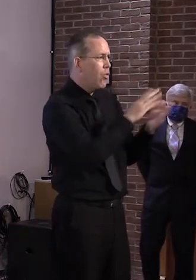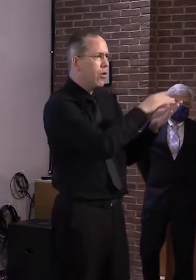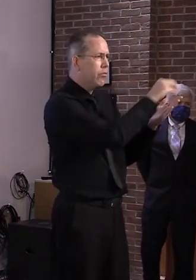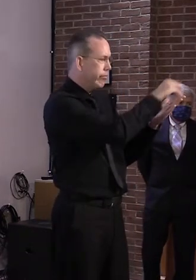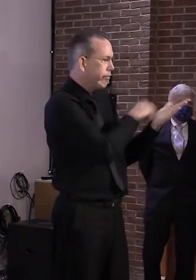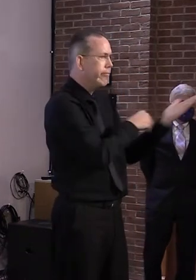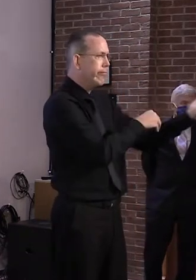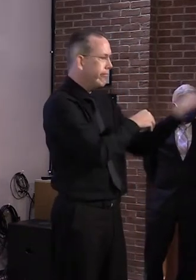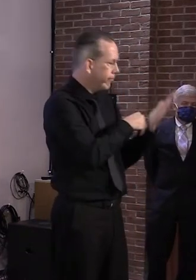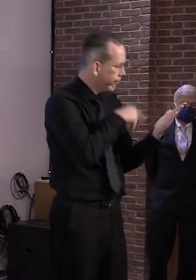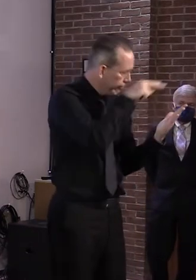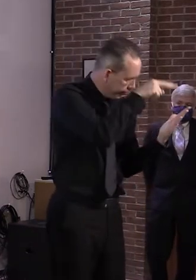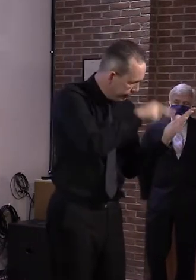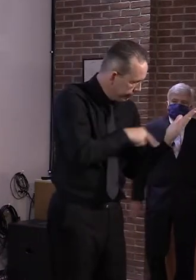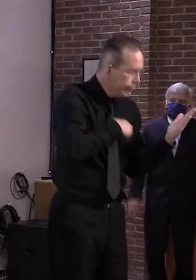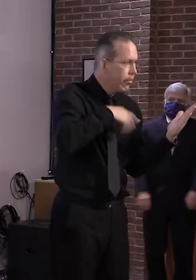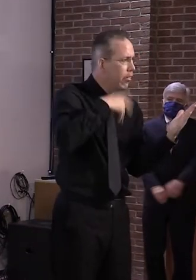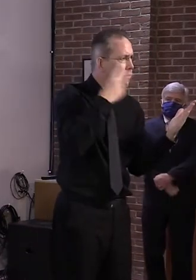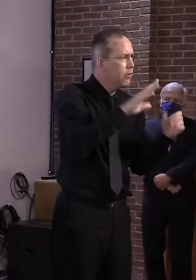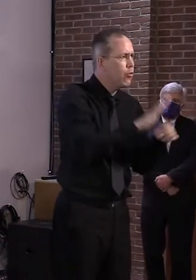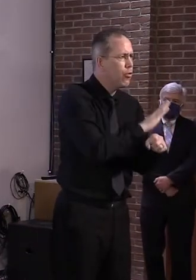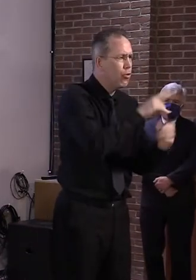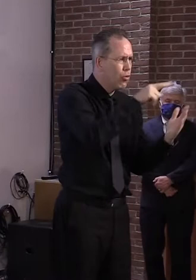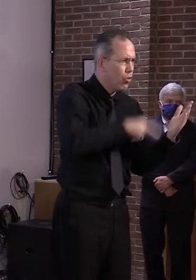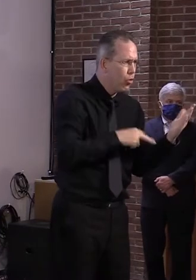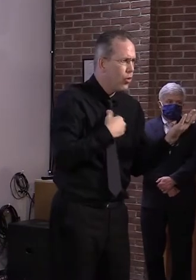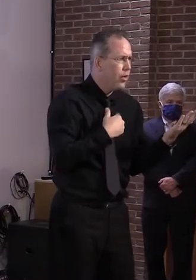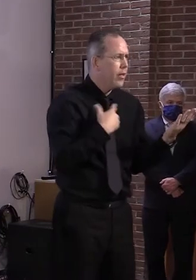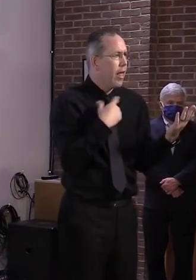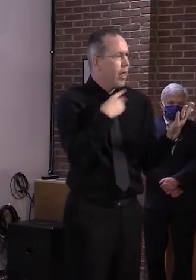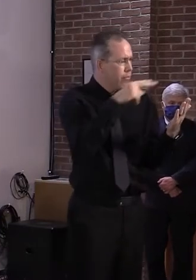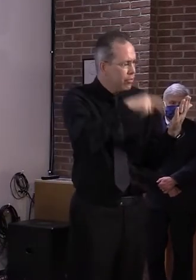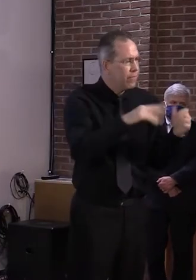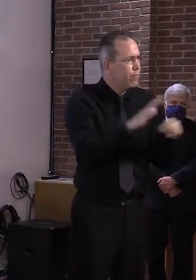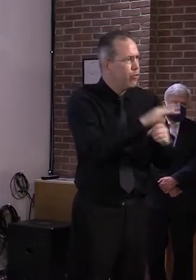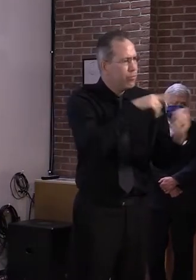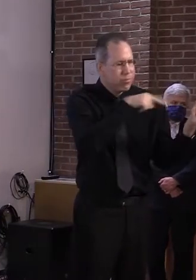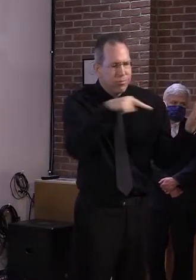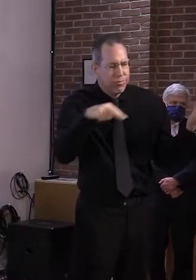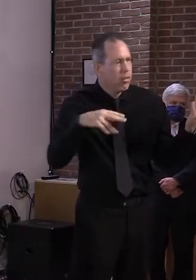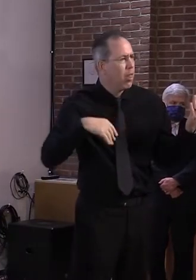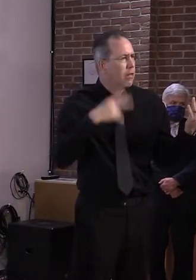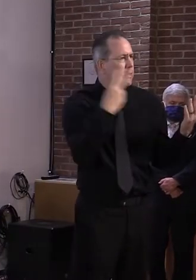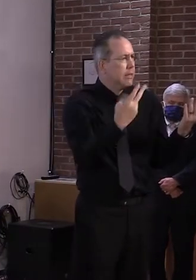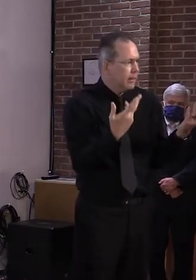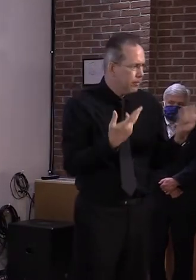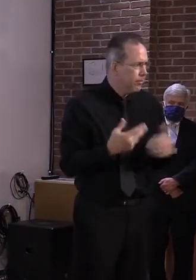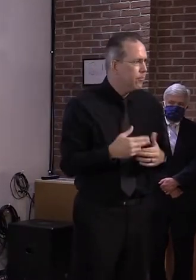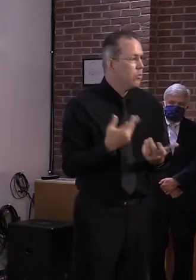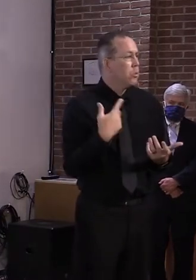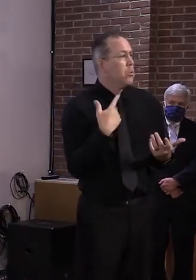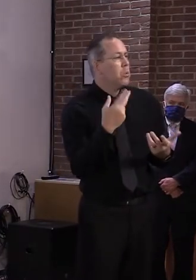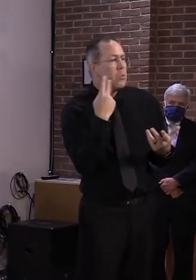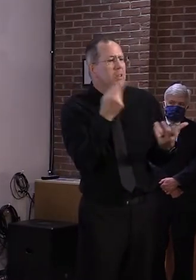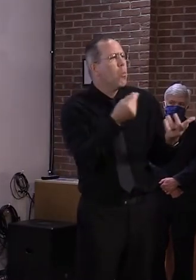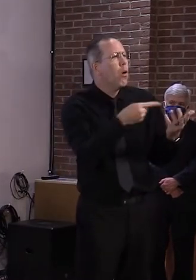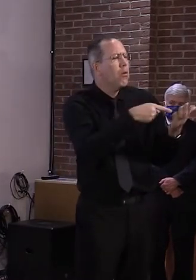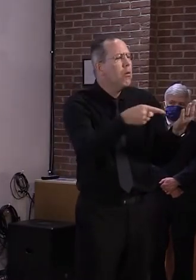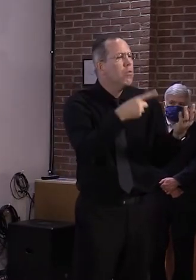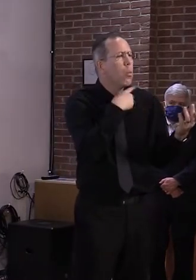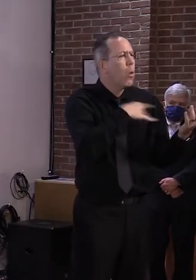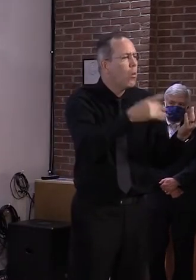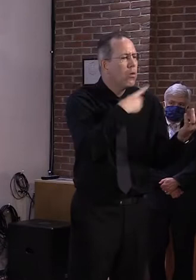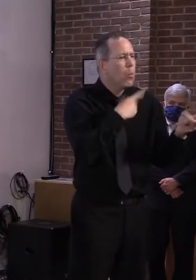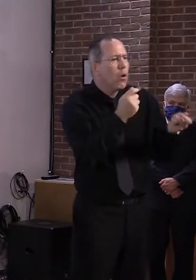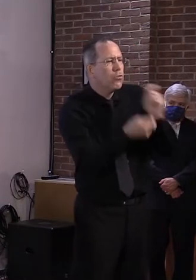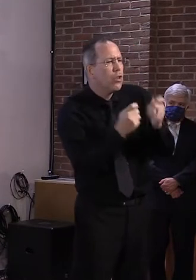week, and so we'll have to go through those and see what is in them, because we haven't been, you